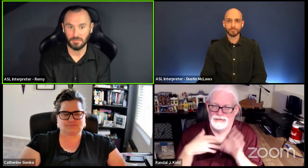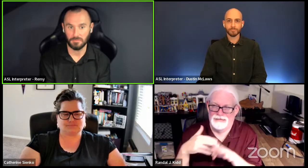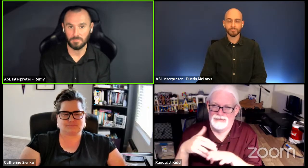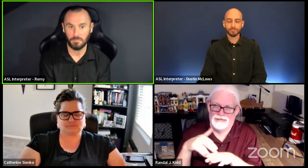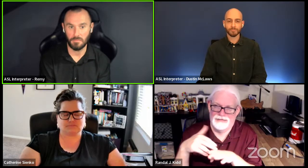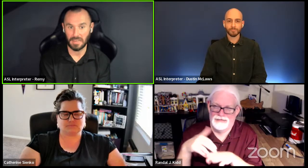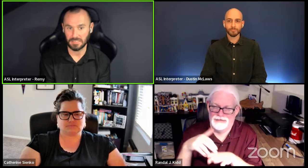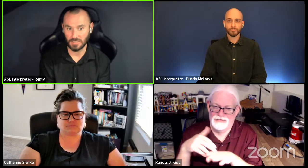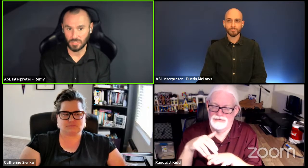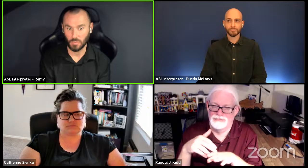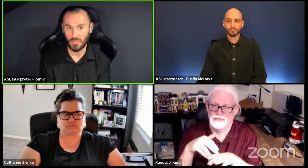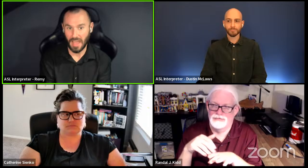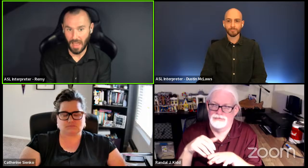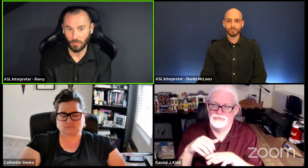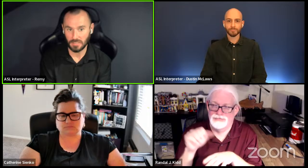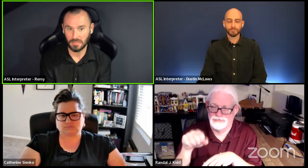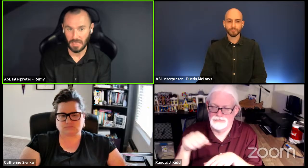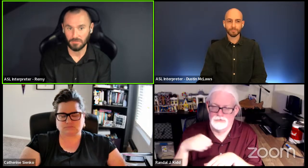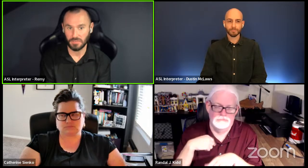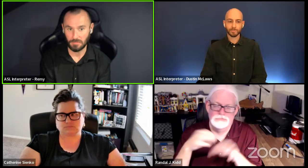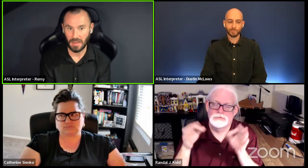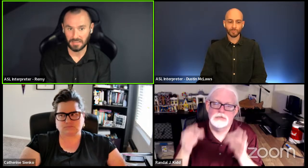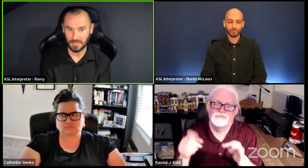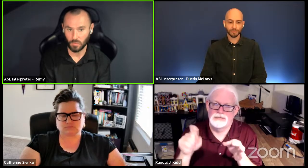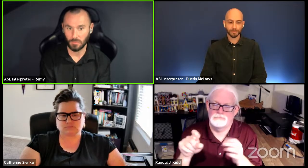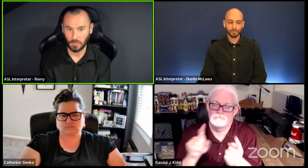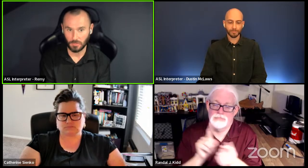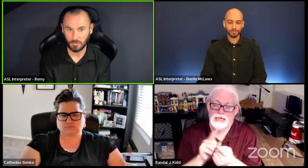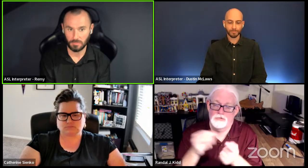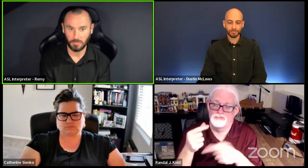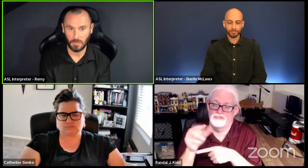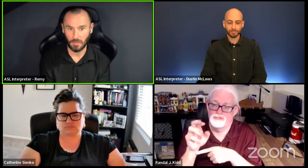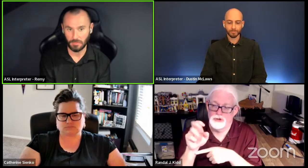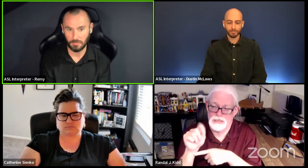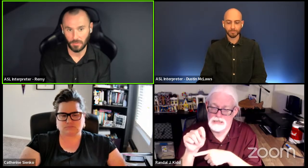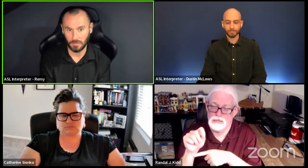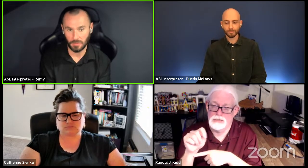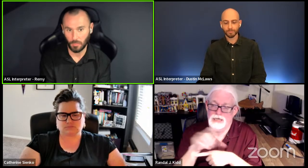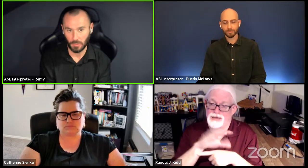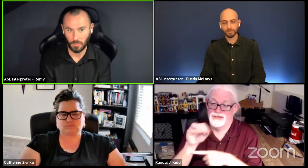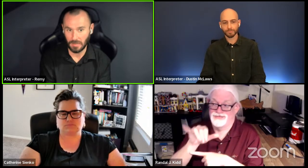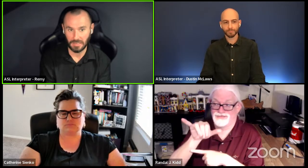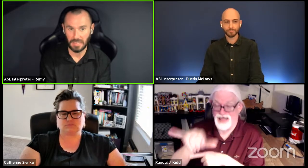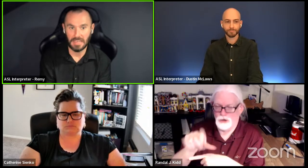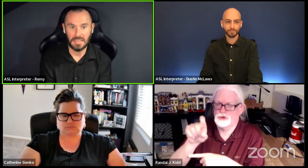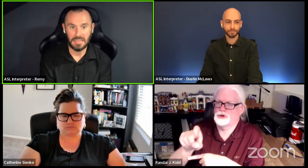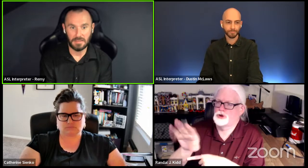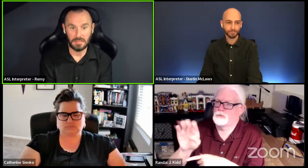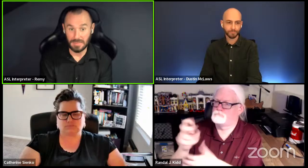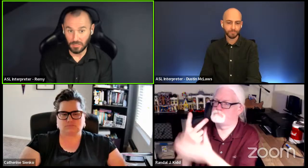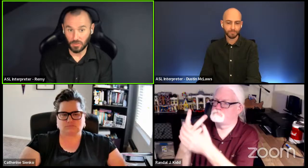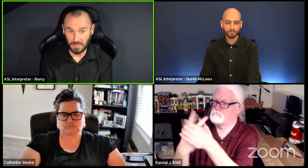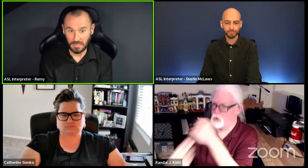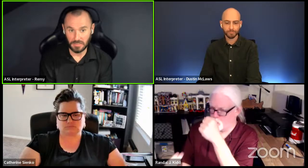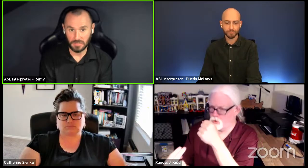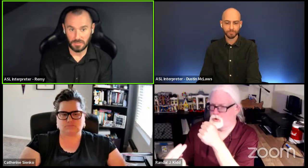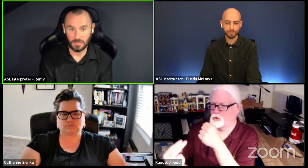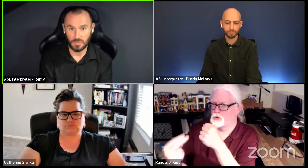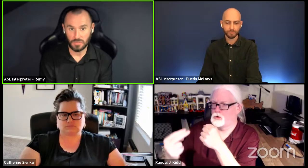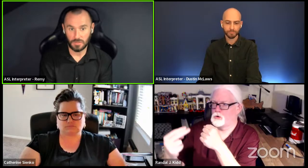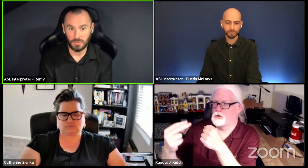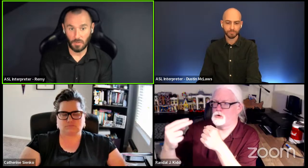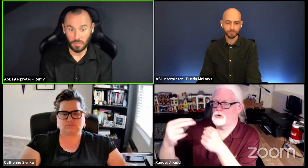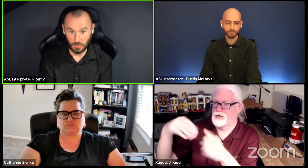go ahead and make a decision without that feedback? That's where I'm a little on the board, right? Like the meet and